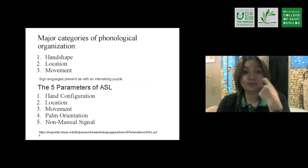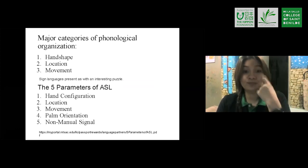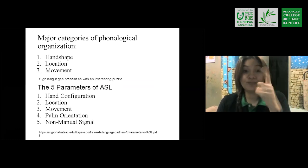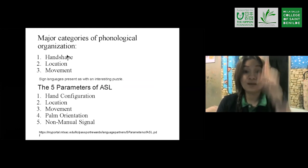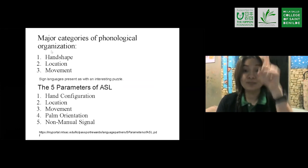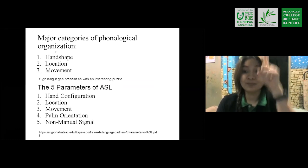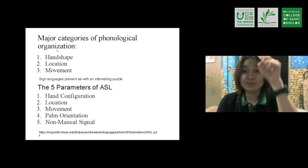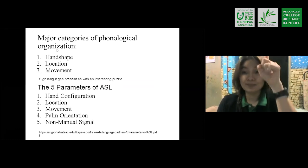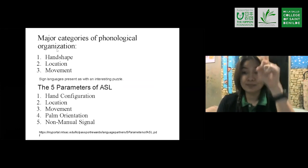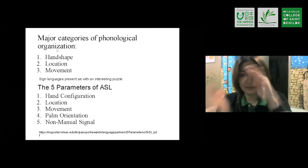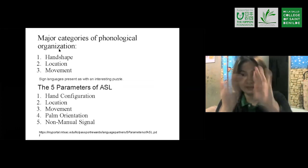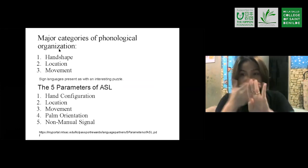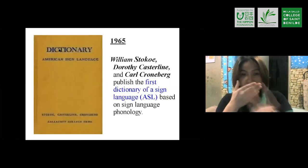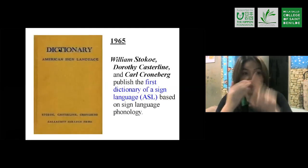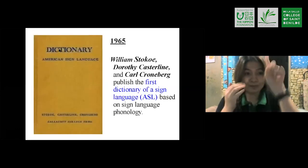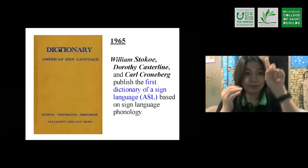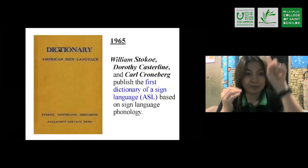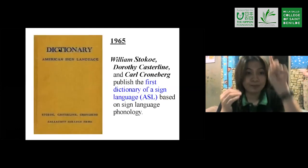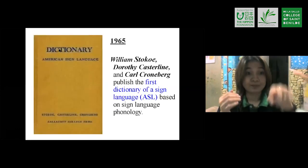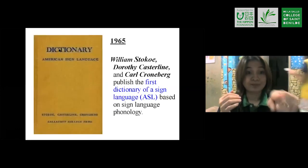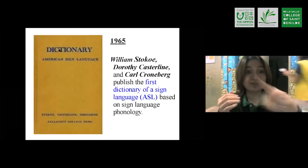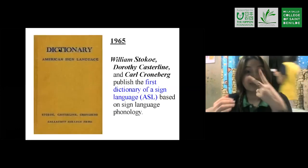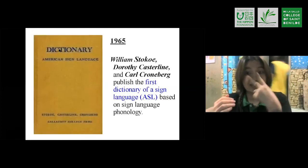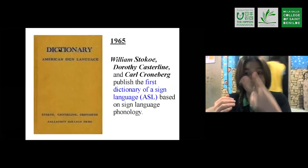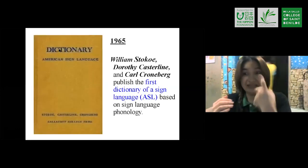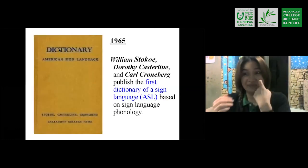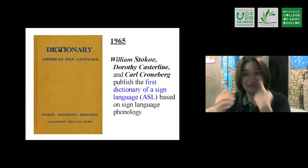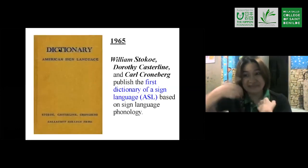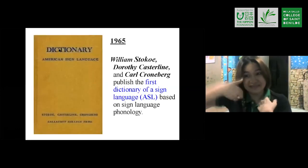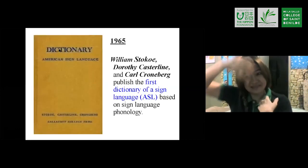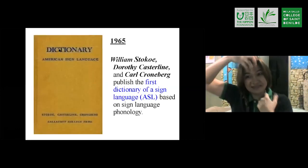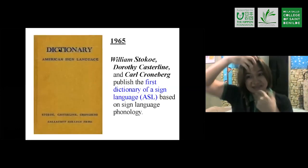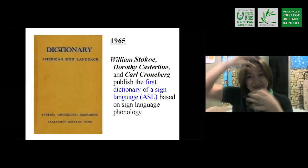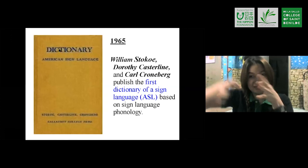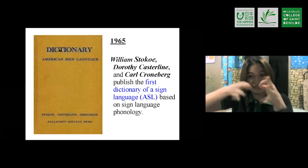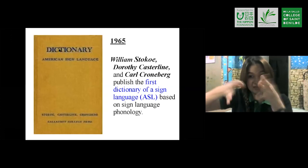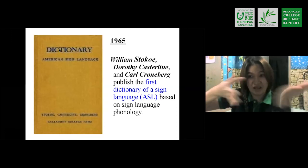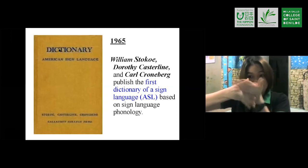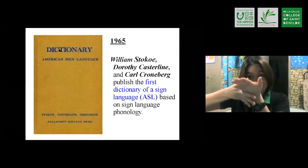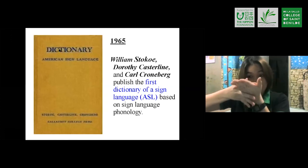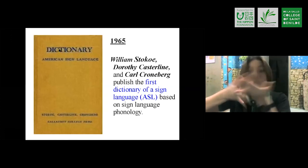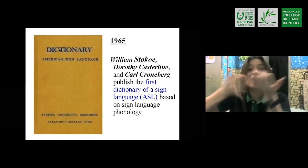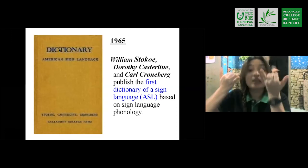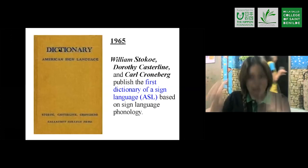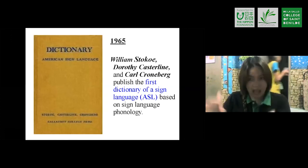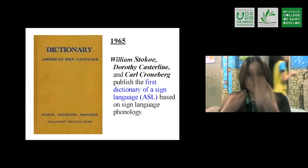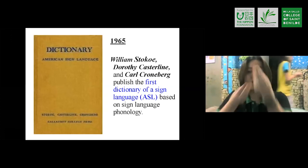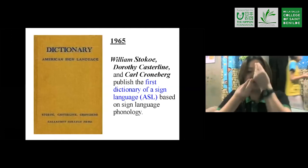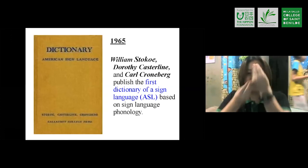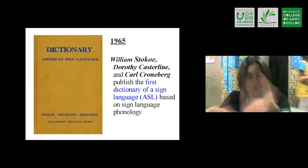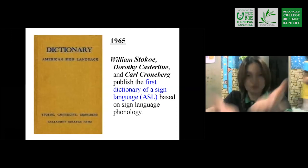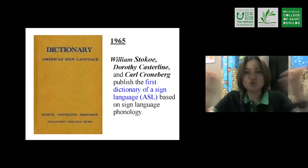part. Can I just go back a slide? So as you can see,